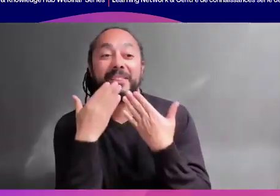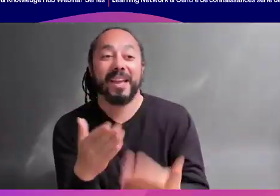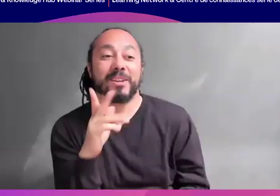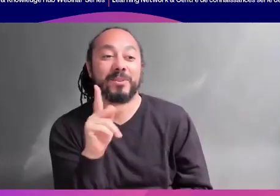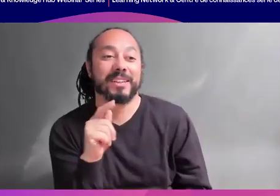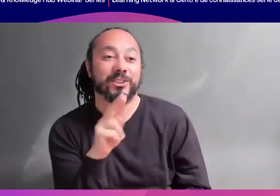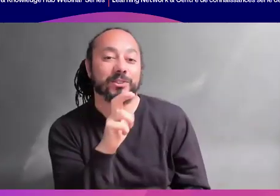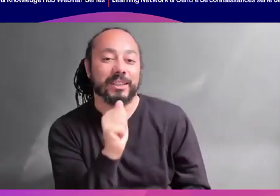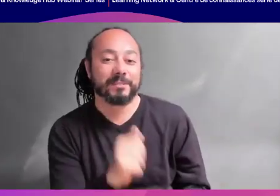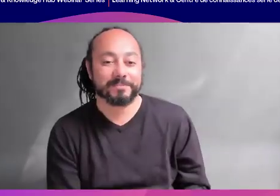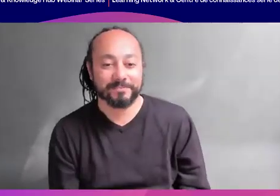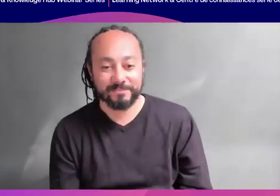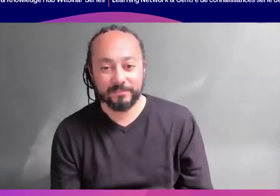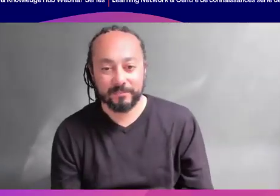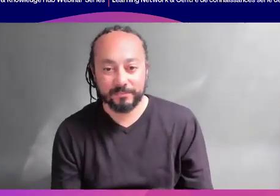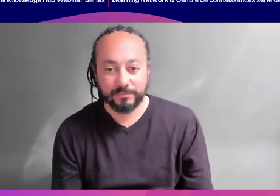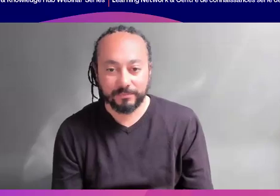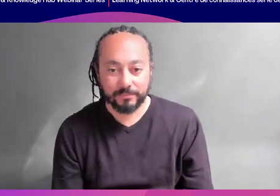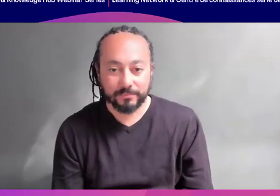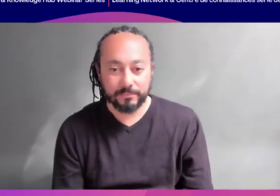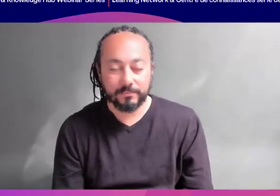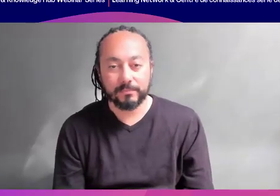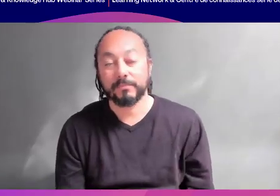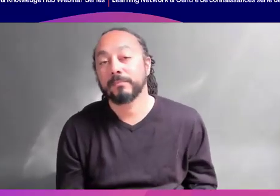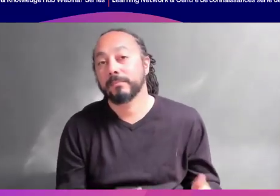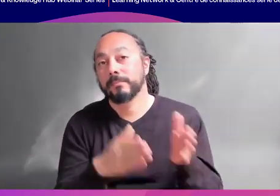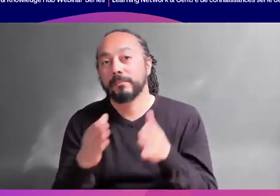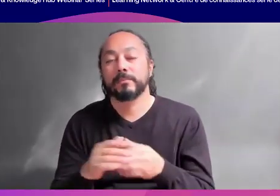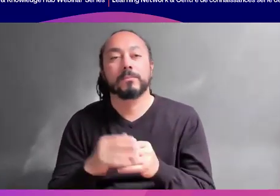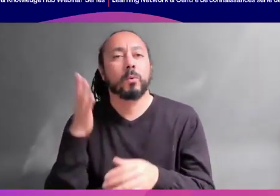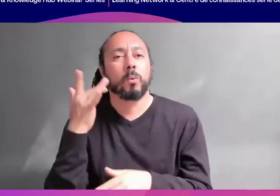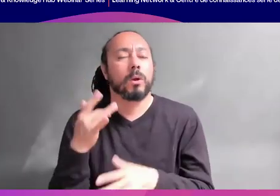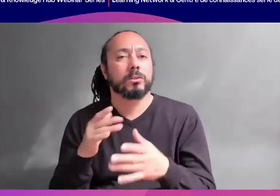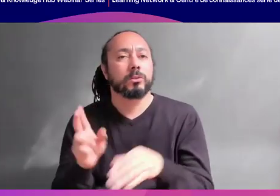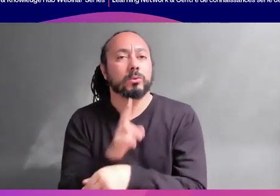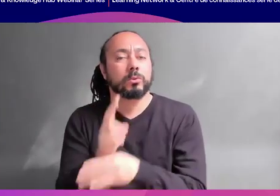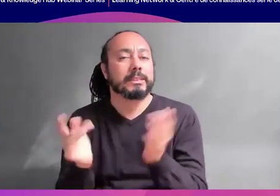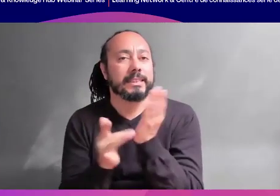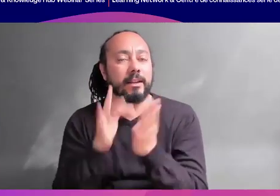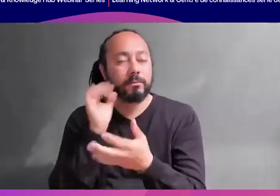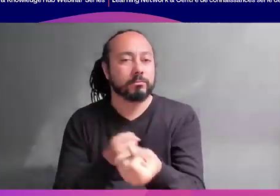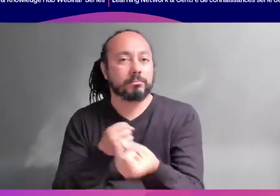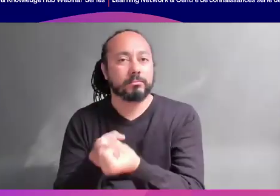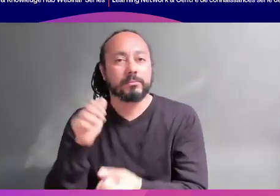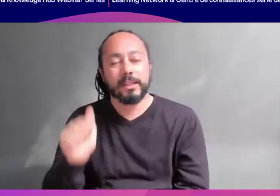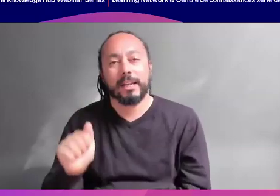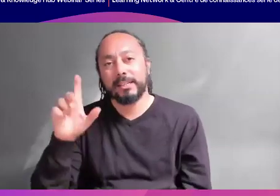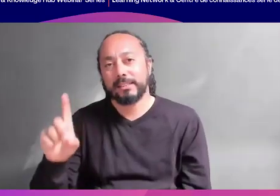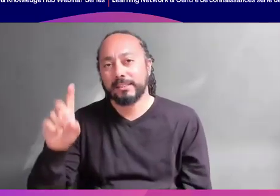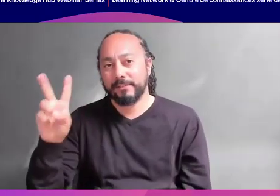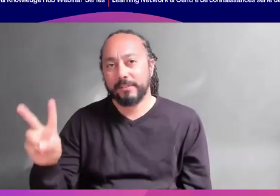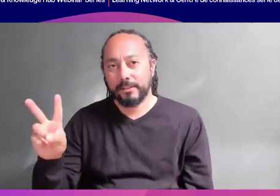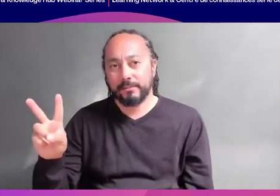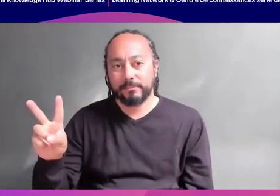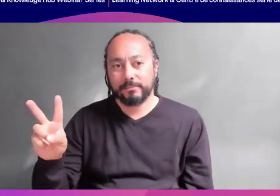The next section we'll talk about is why use tech to support parents in preventing adolescent dating violence. And I'm going to touch on 6 things